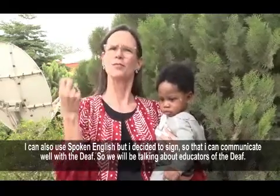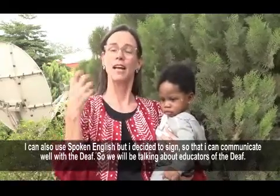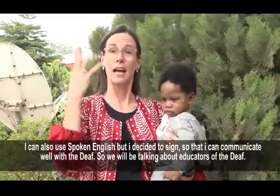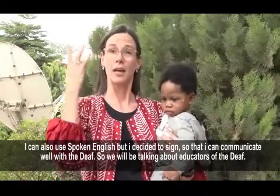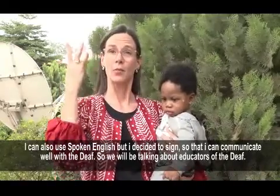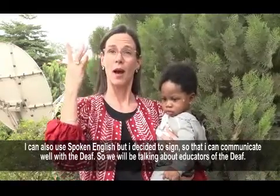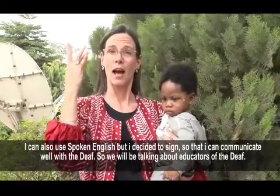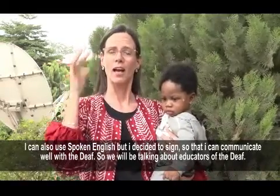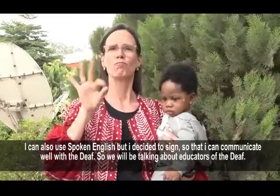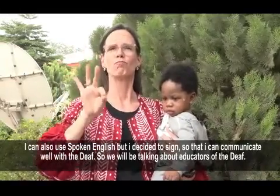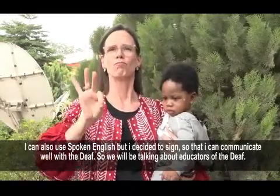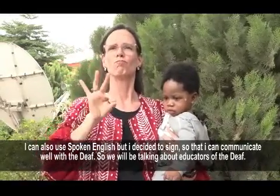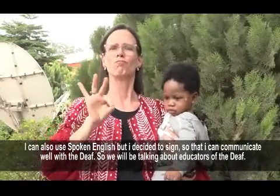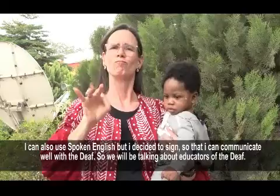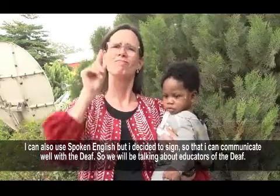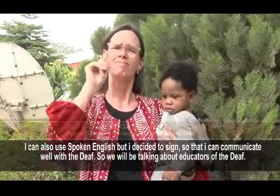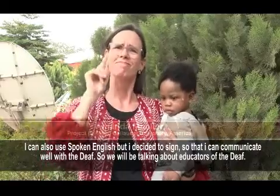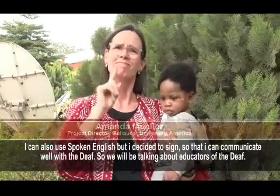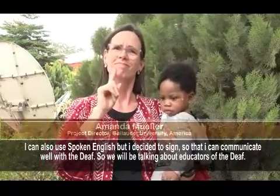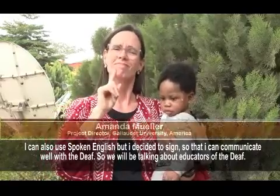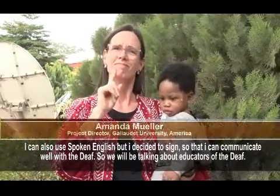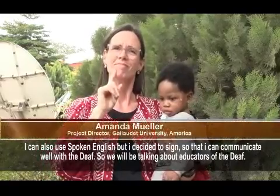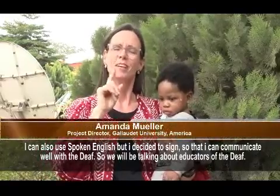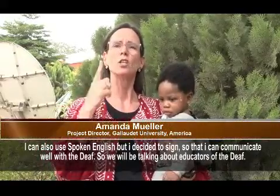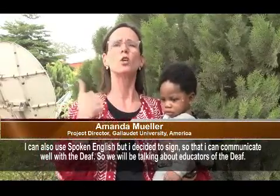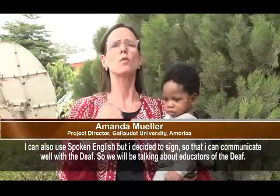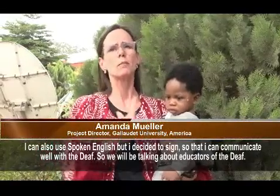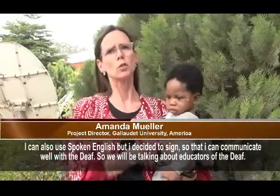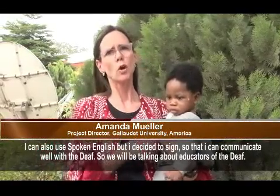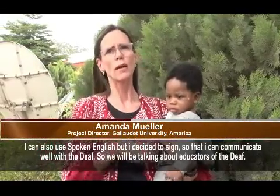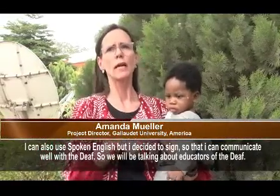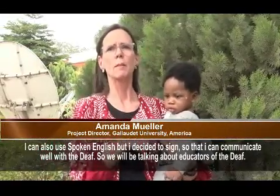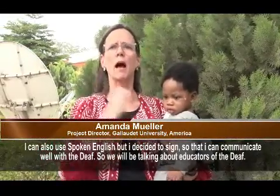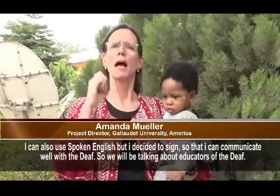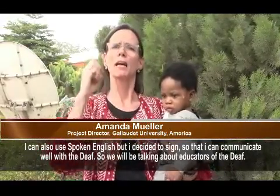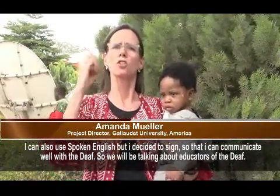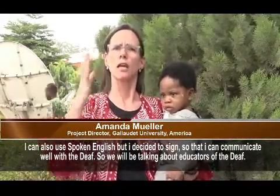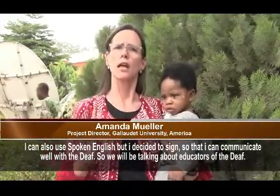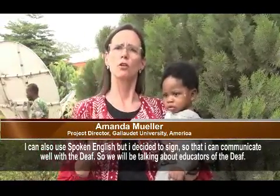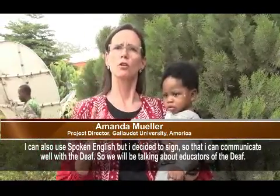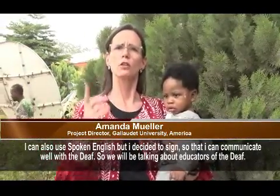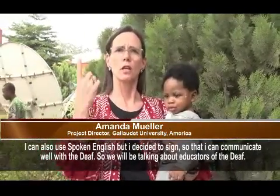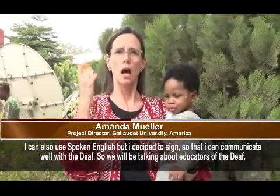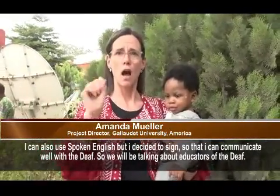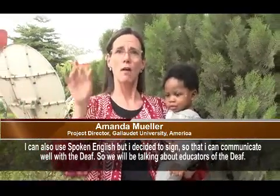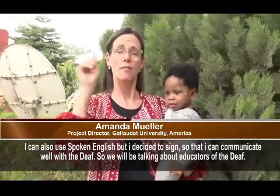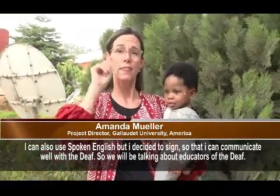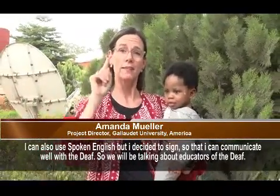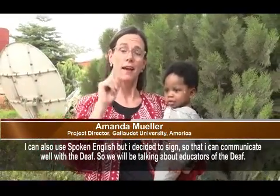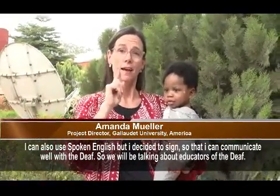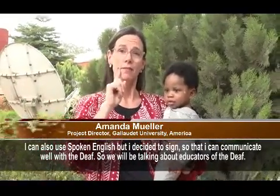English, but I decided to sign. Why? So that I can communicate well with the deaf. So we'll be talking about educators of the